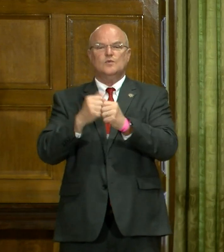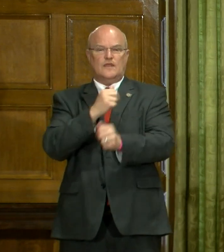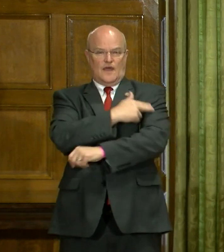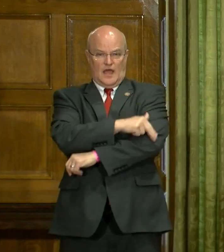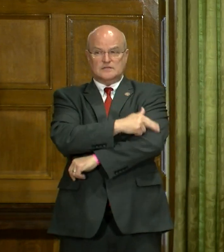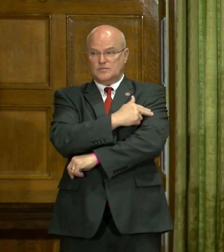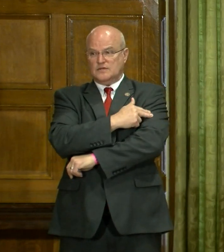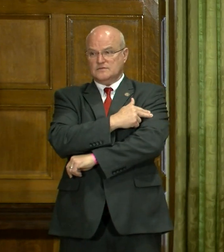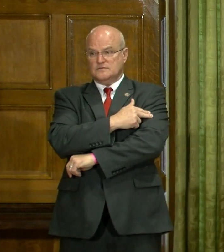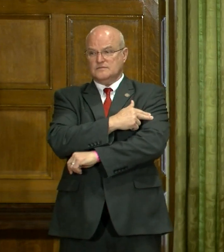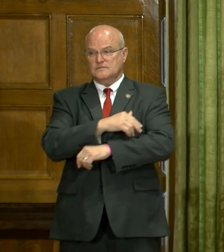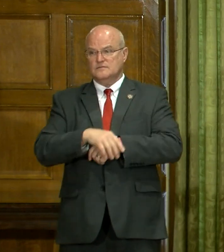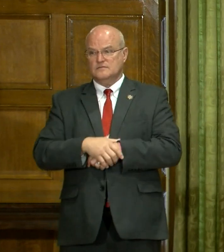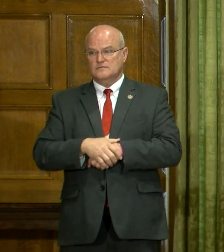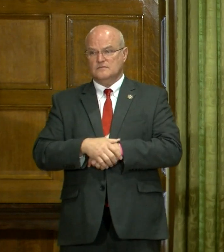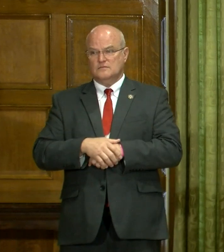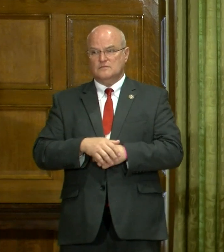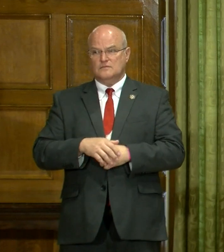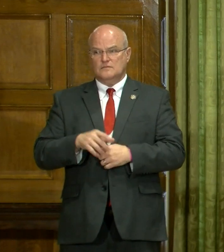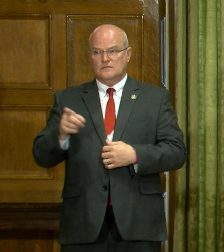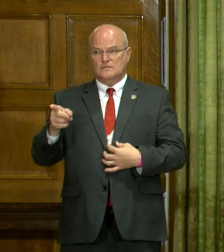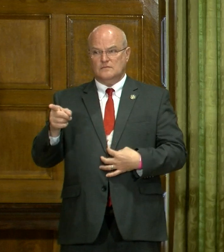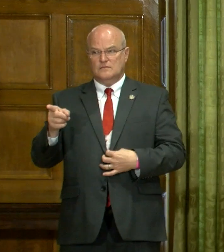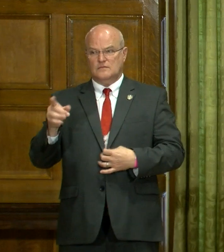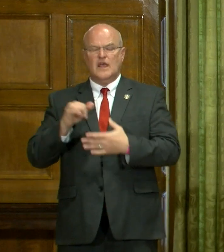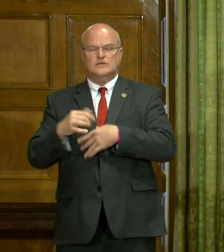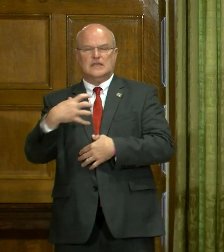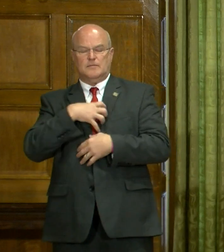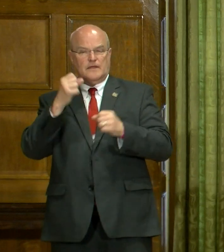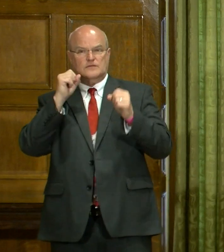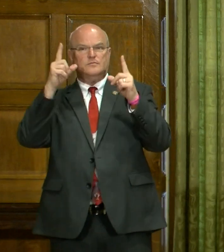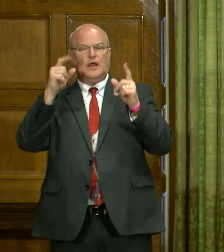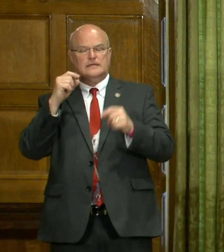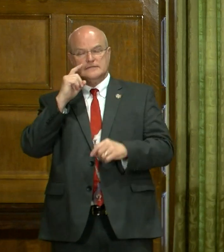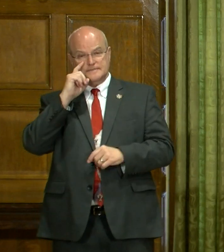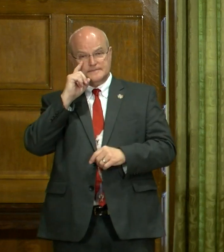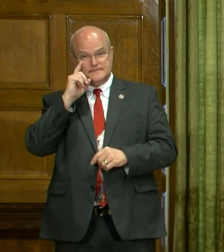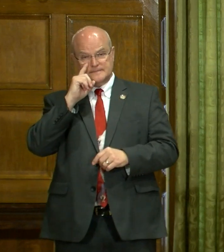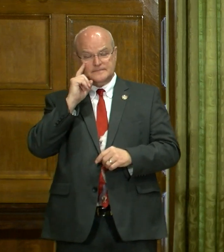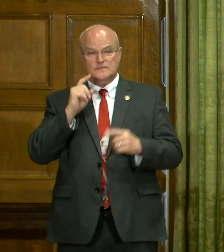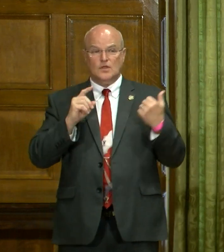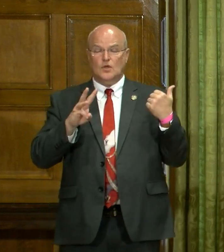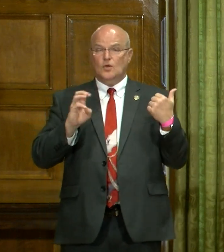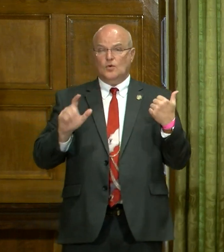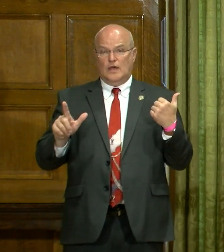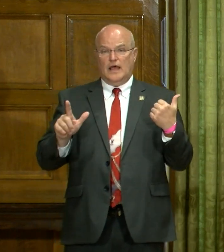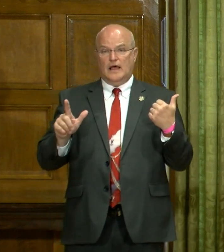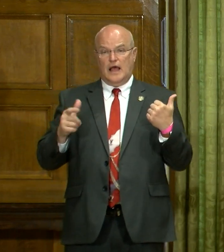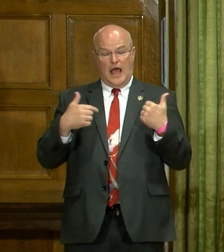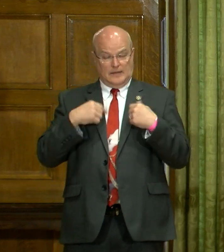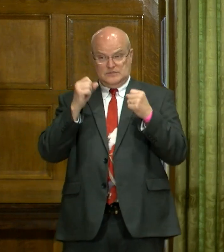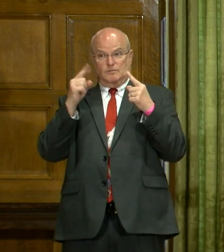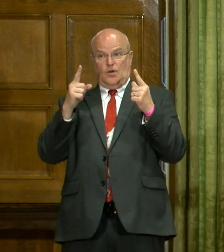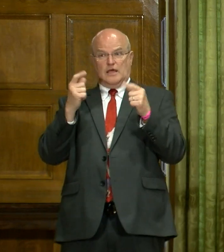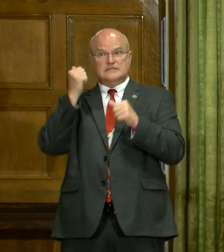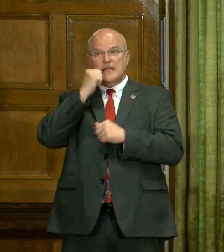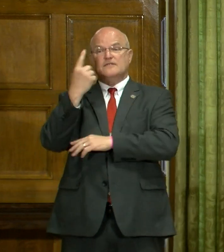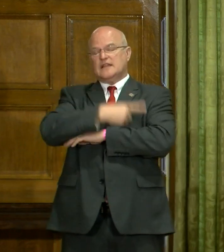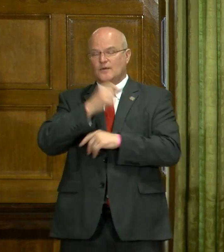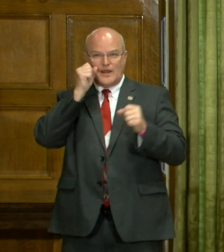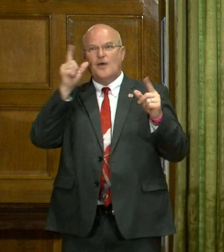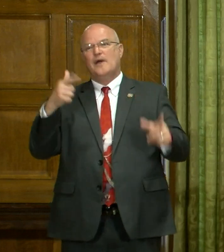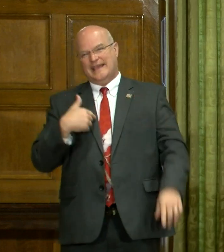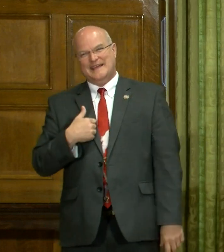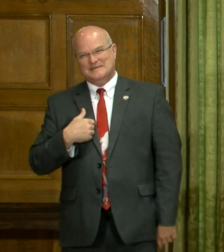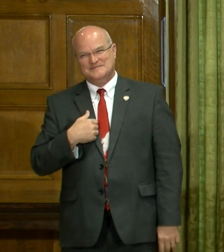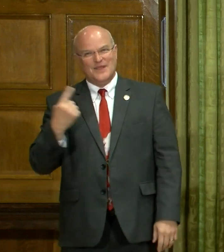the hospitals. Was there a complaint that they were surprised? Well, I'm surprised every day when I wake